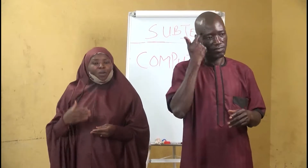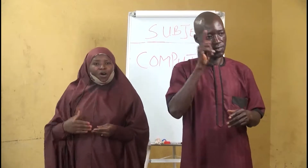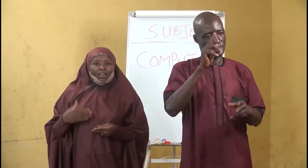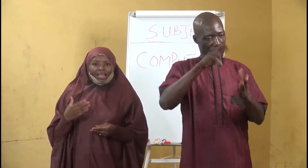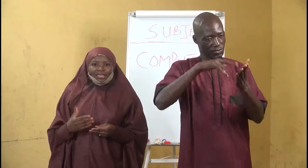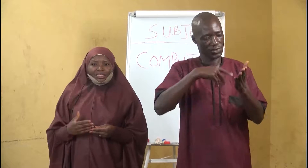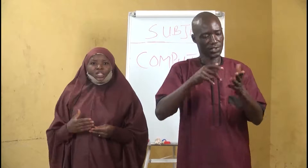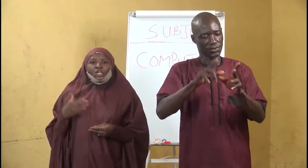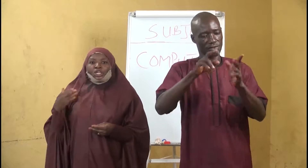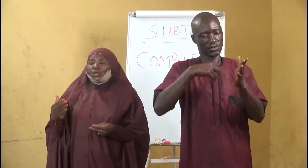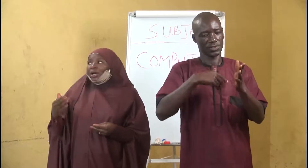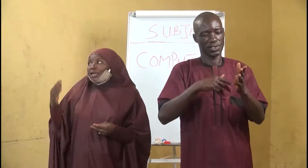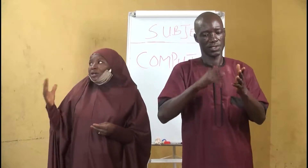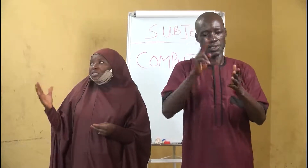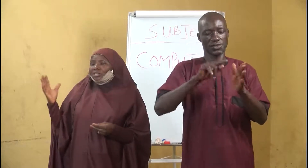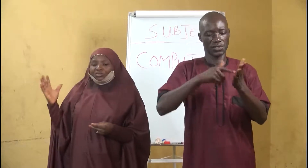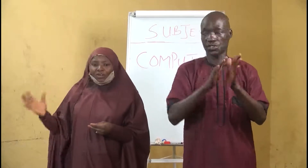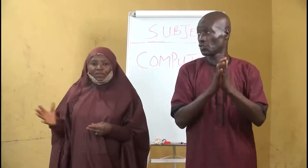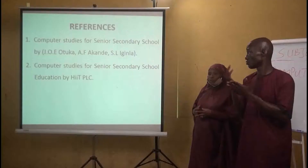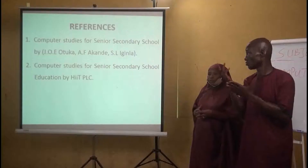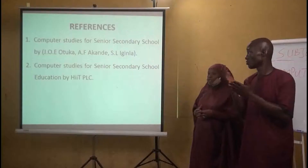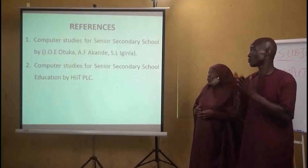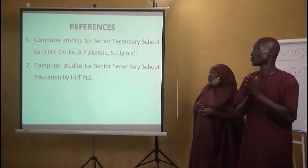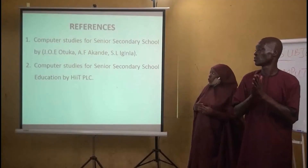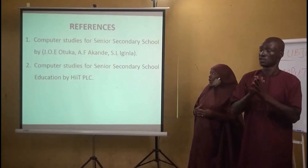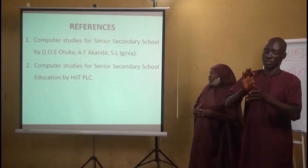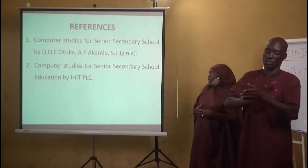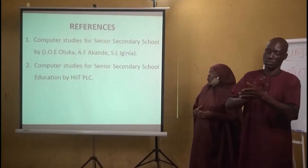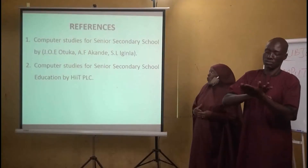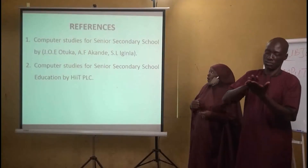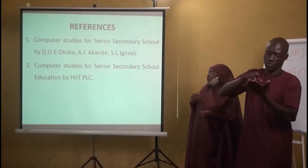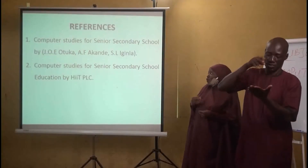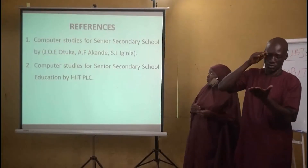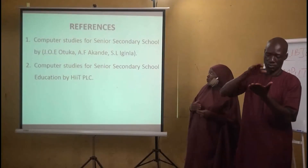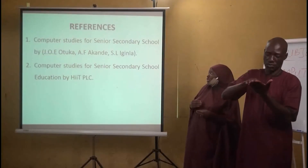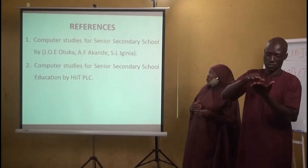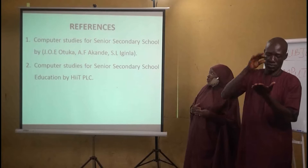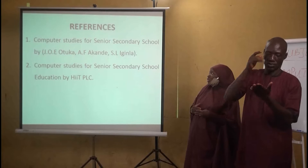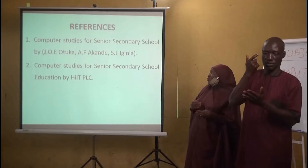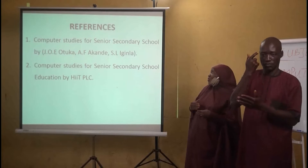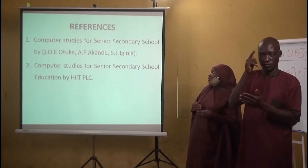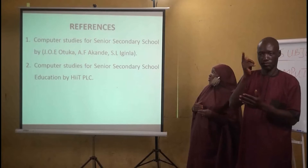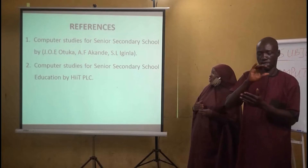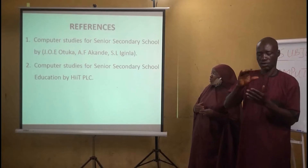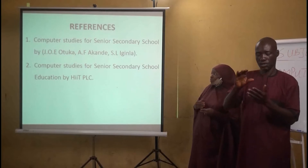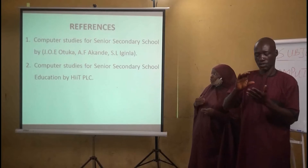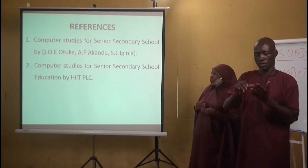more learning, you can use these reference books. 1, we have Computer Studies for Senior Secondary